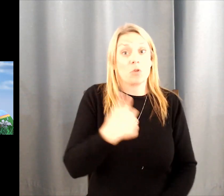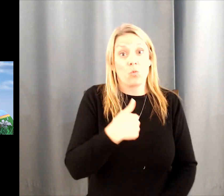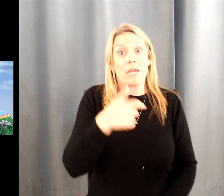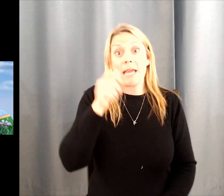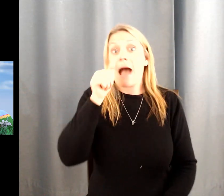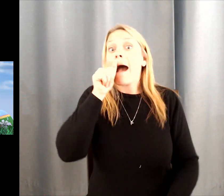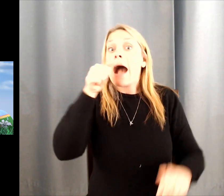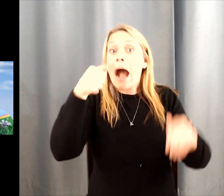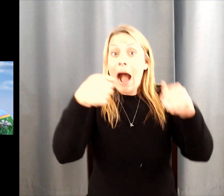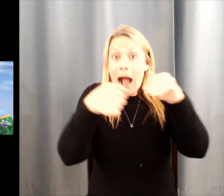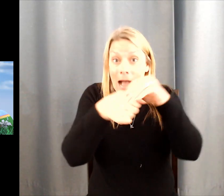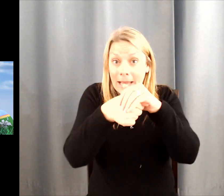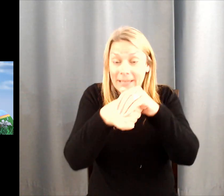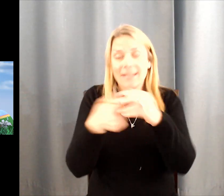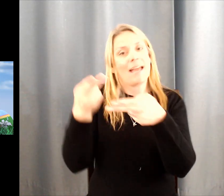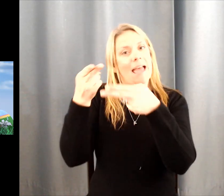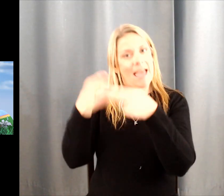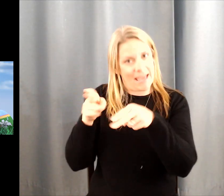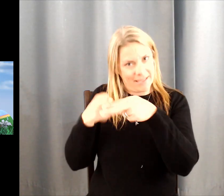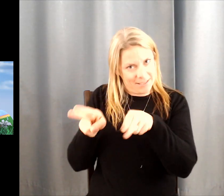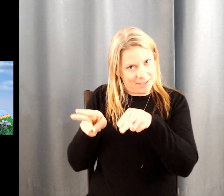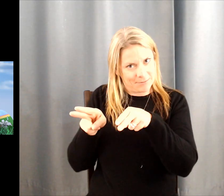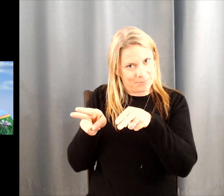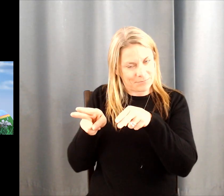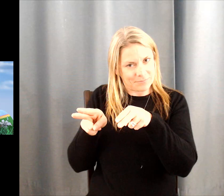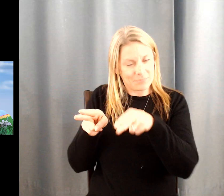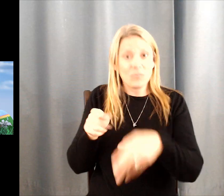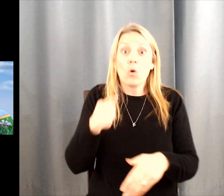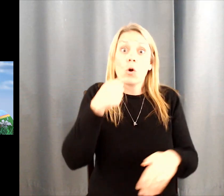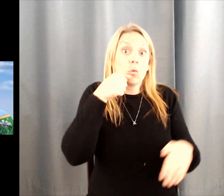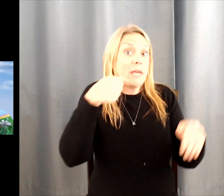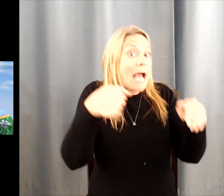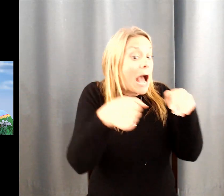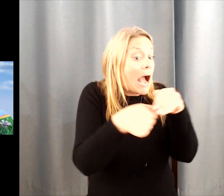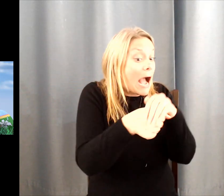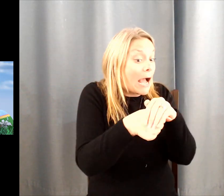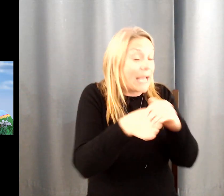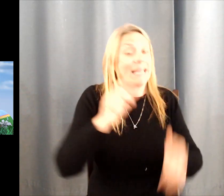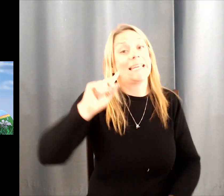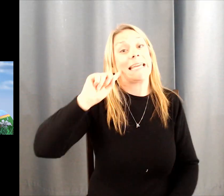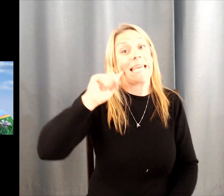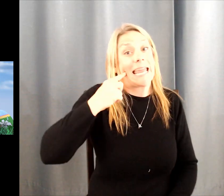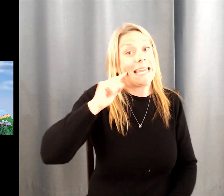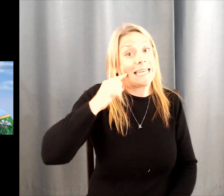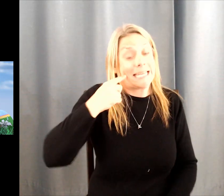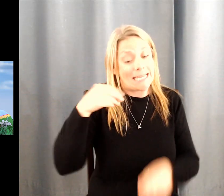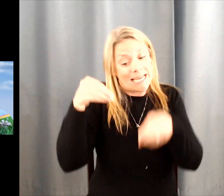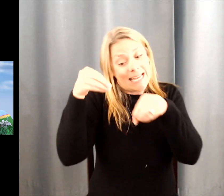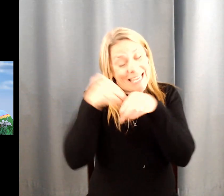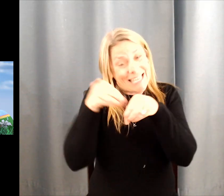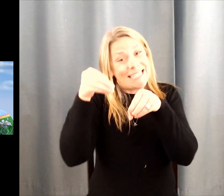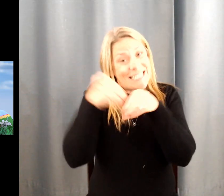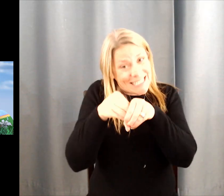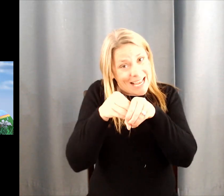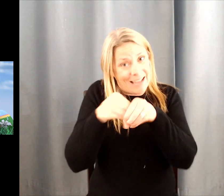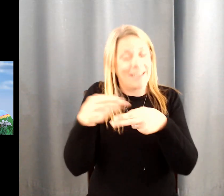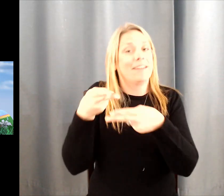we hide eggs or we hide candy inside of